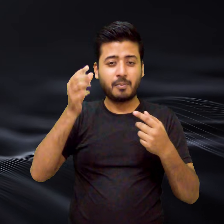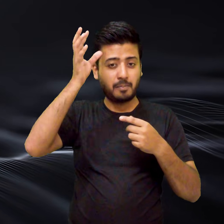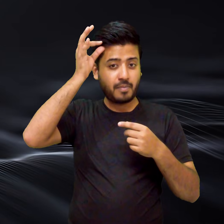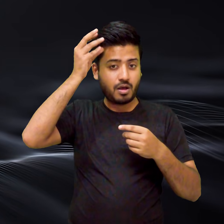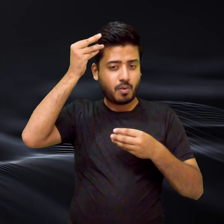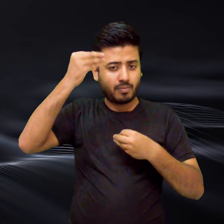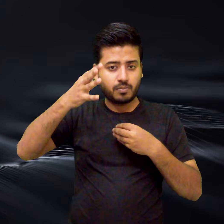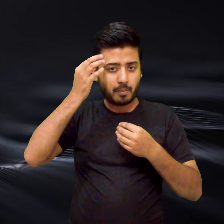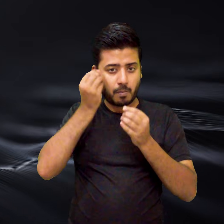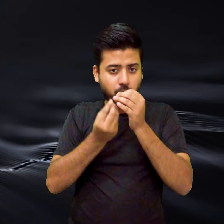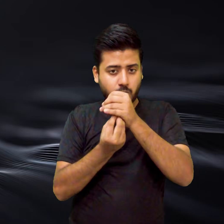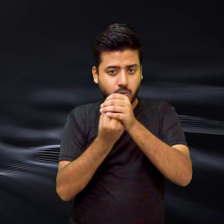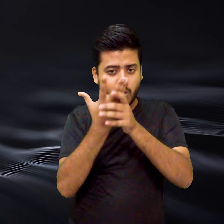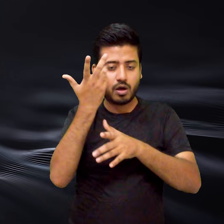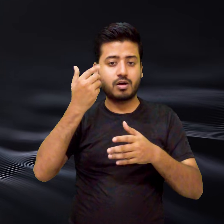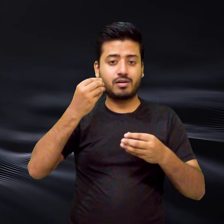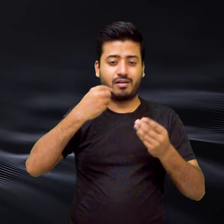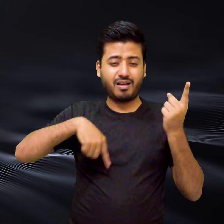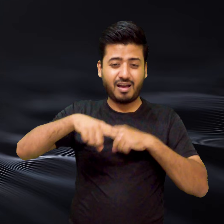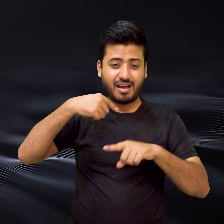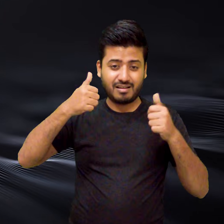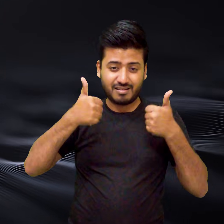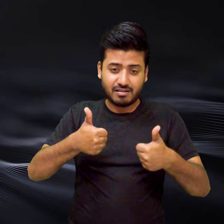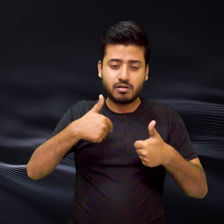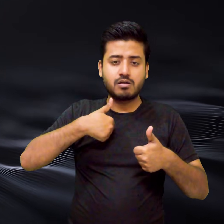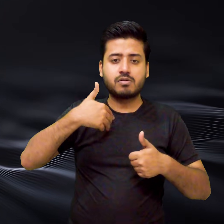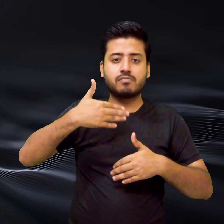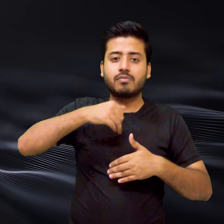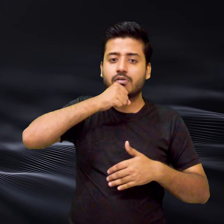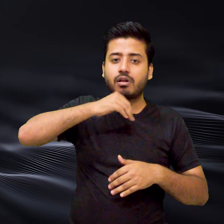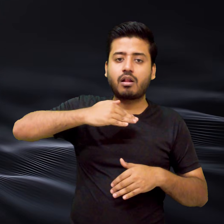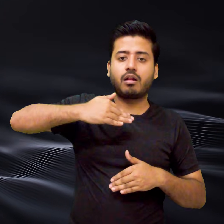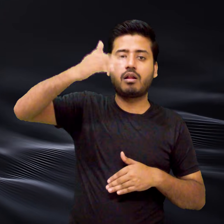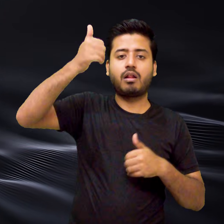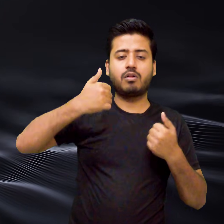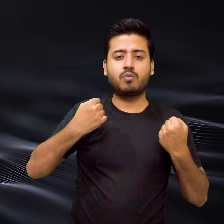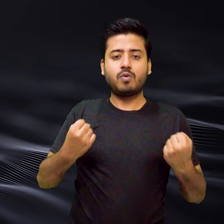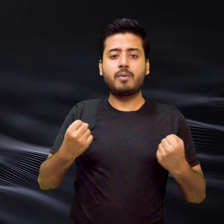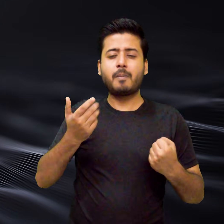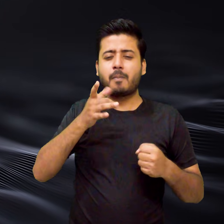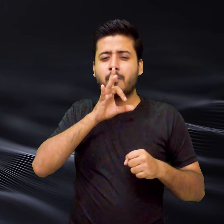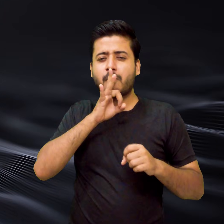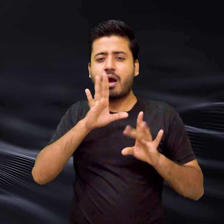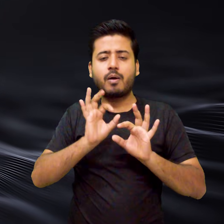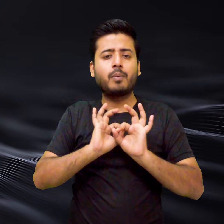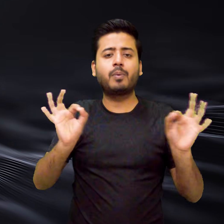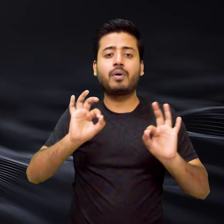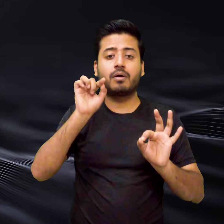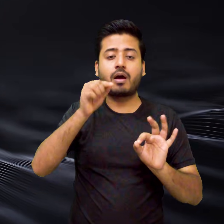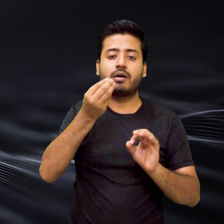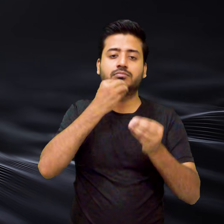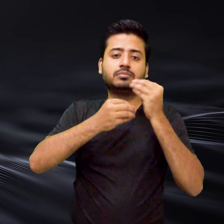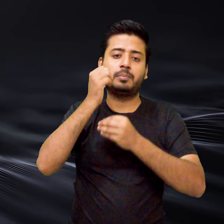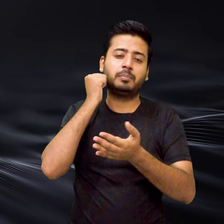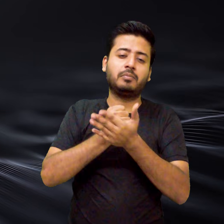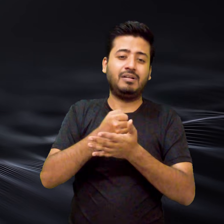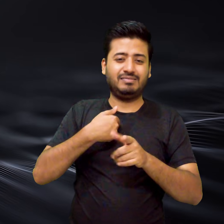that includes the oil's origin and extraction method. Consider the pharmacopoeia grade. Look for European pharmacopoeia